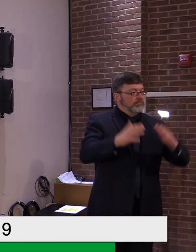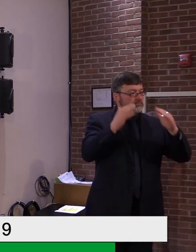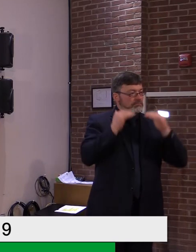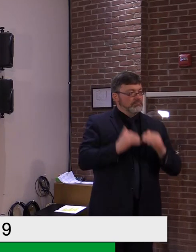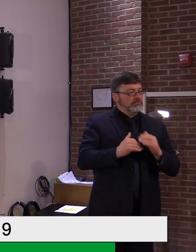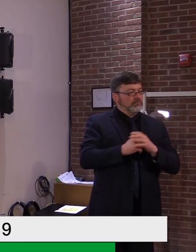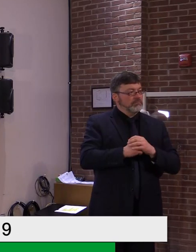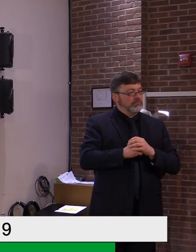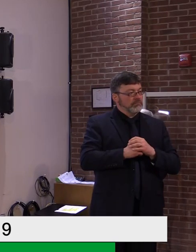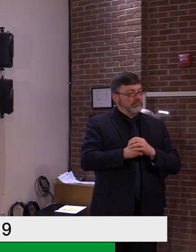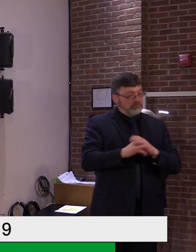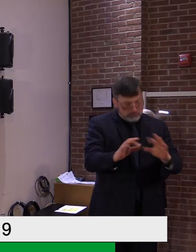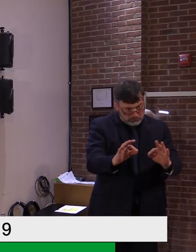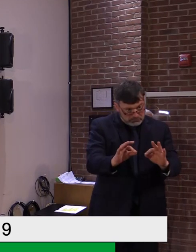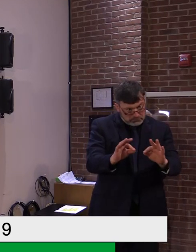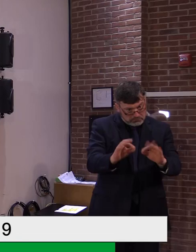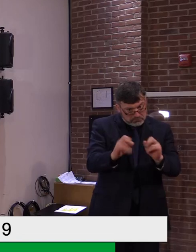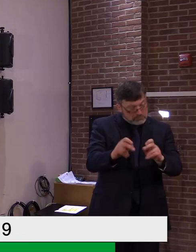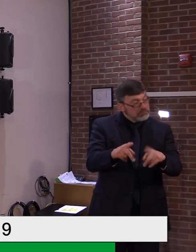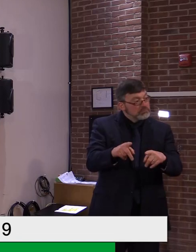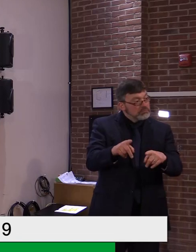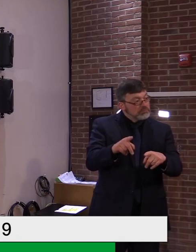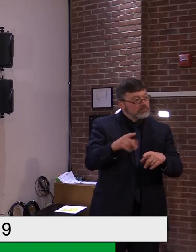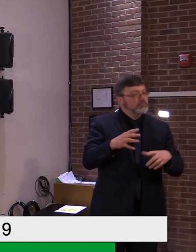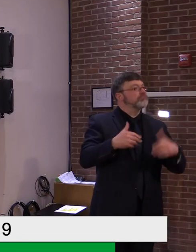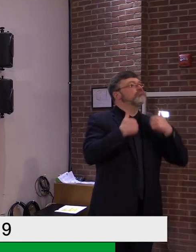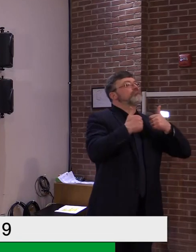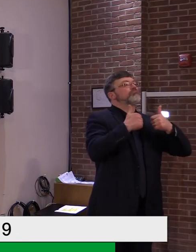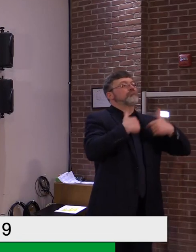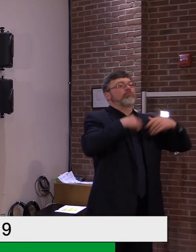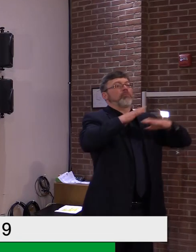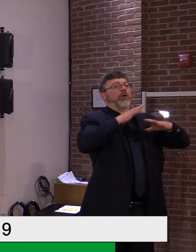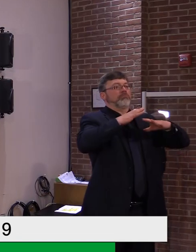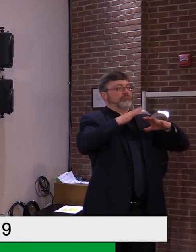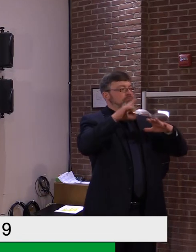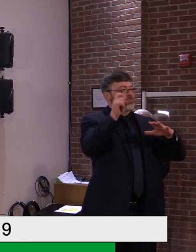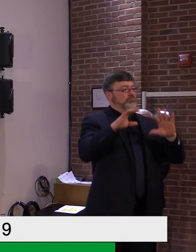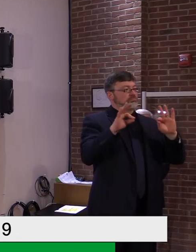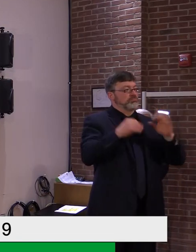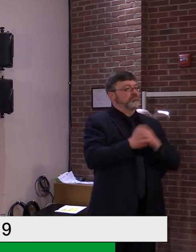All set, Stuart? Yes.